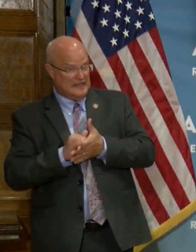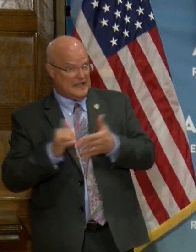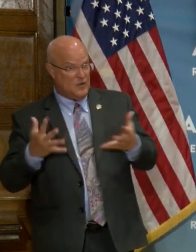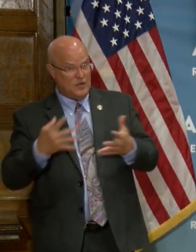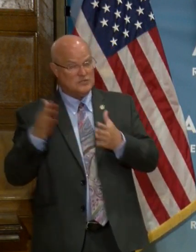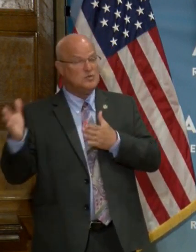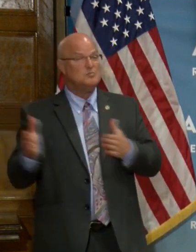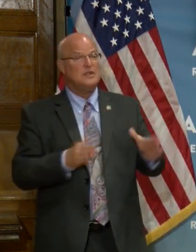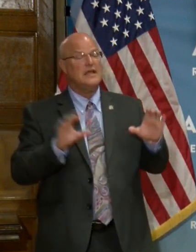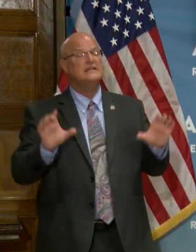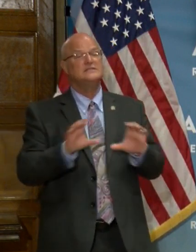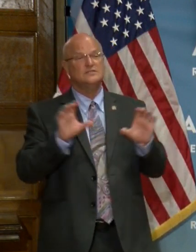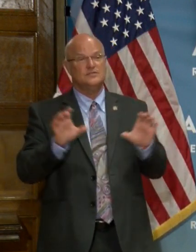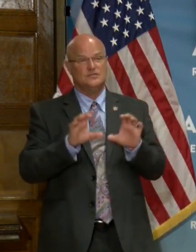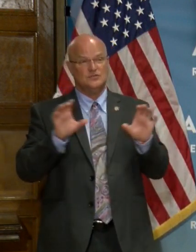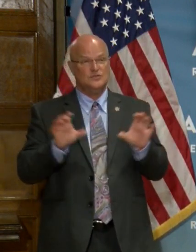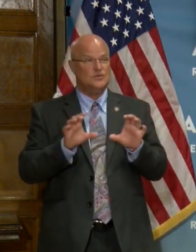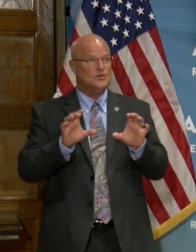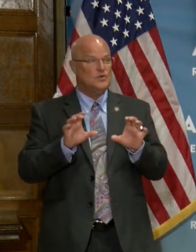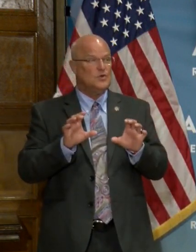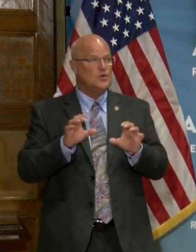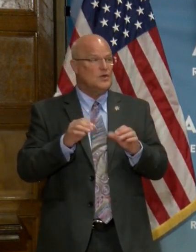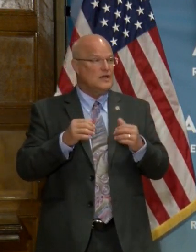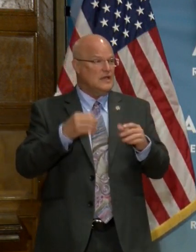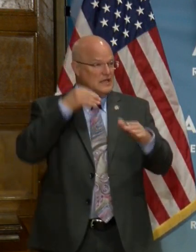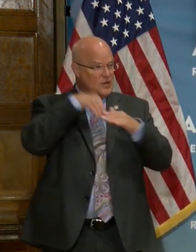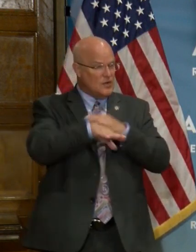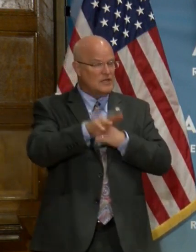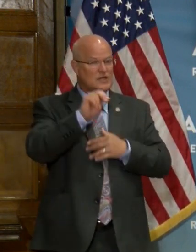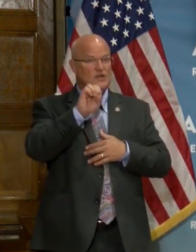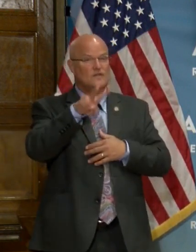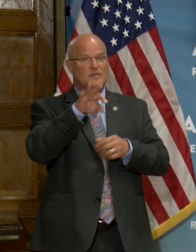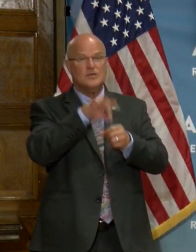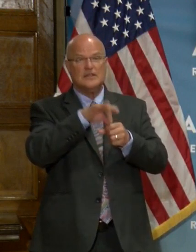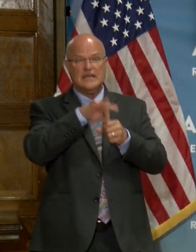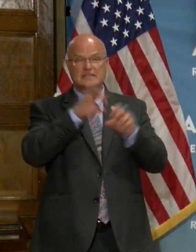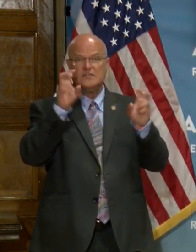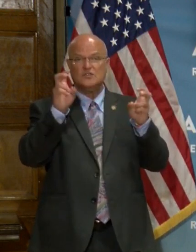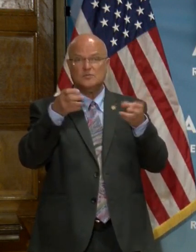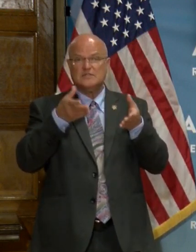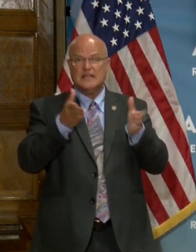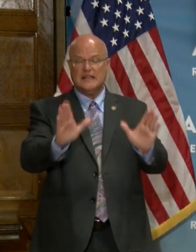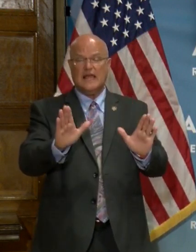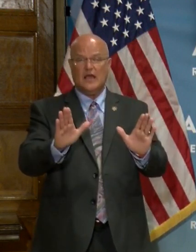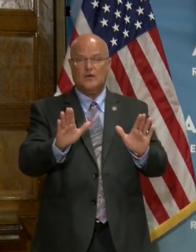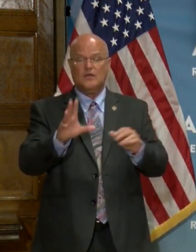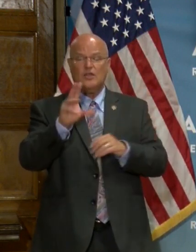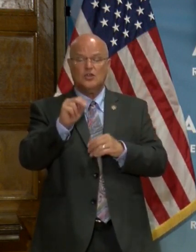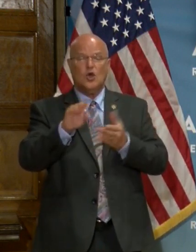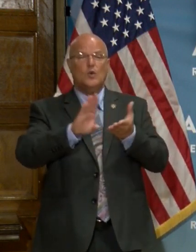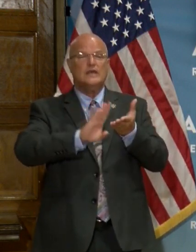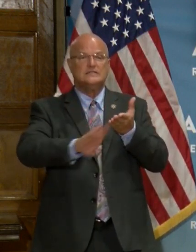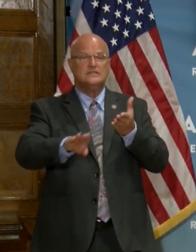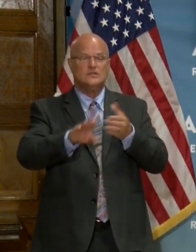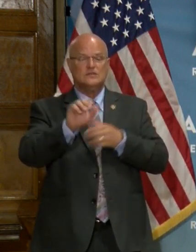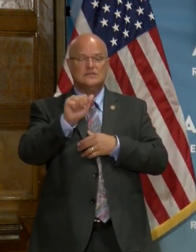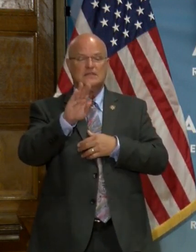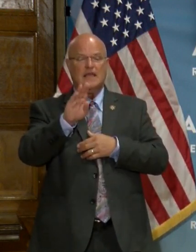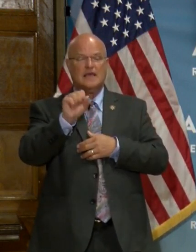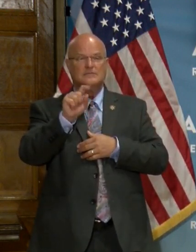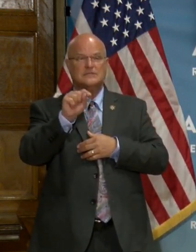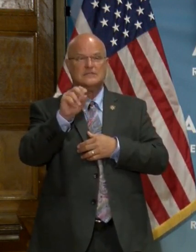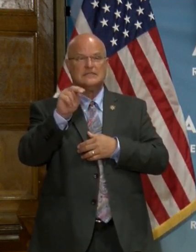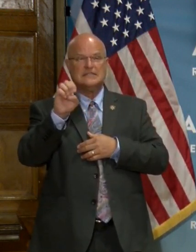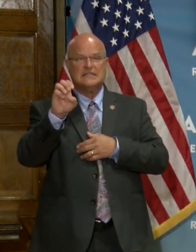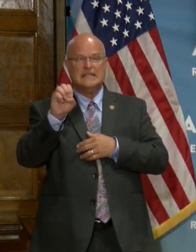what you plan on doing heading into the November election in terms of allowing no excuse absentee ballots.